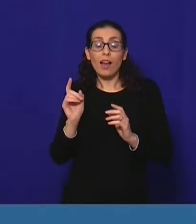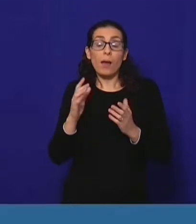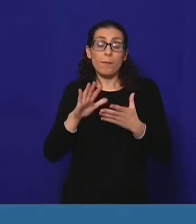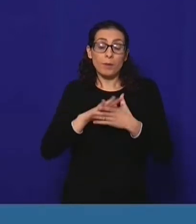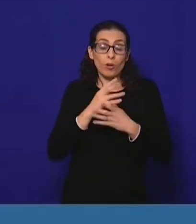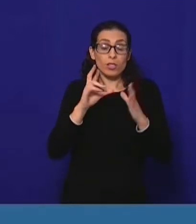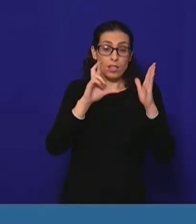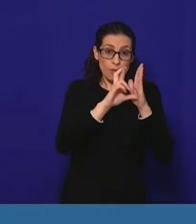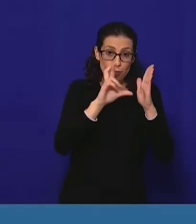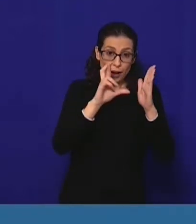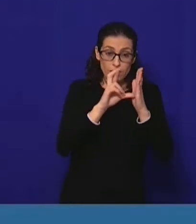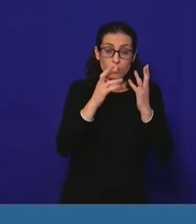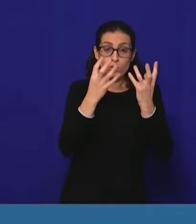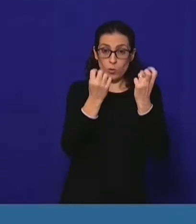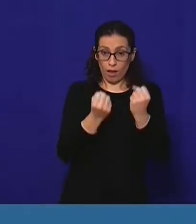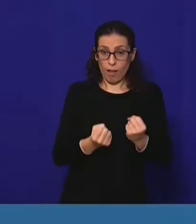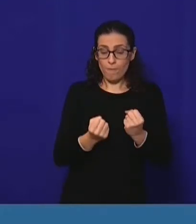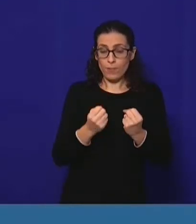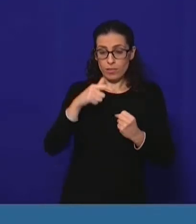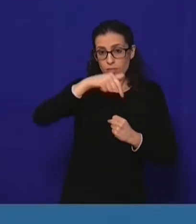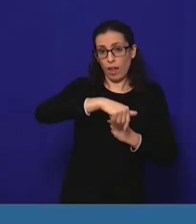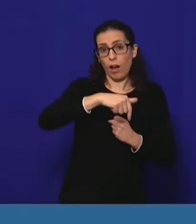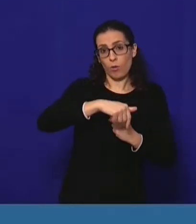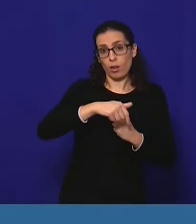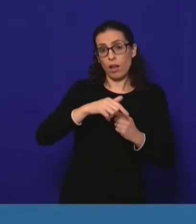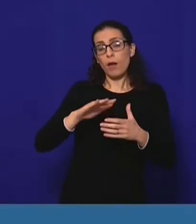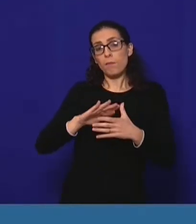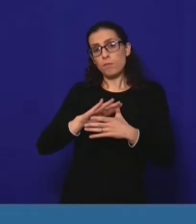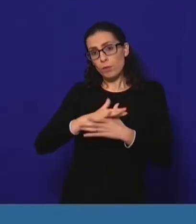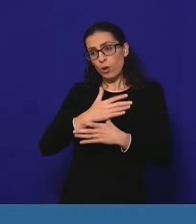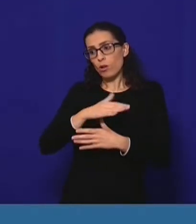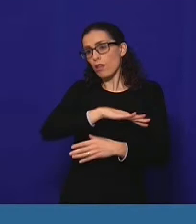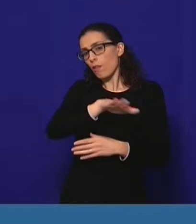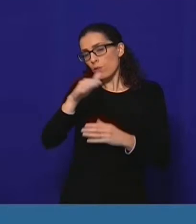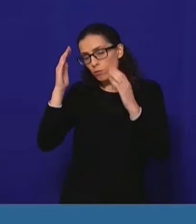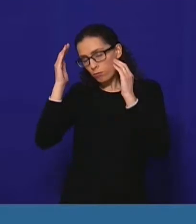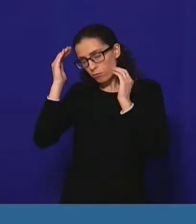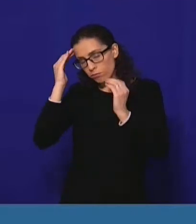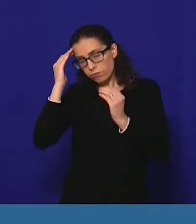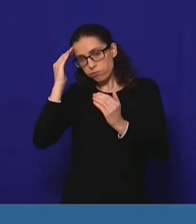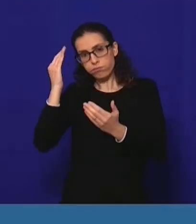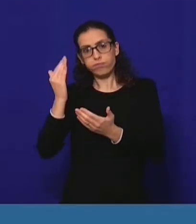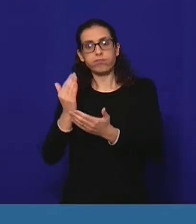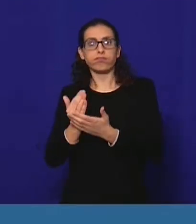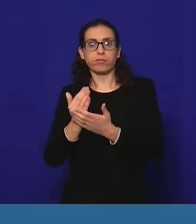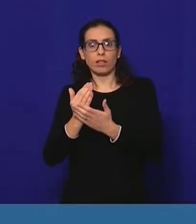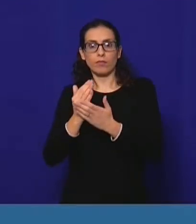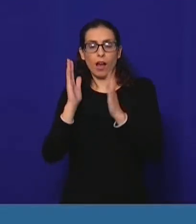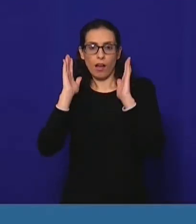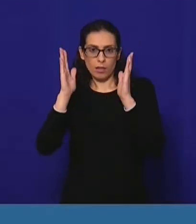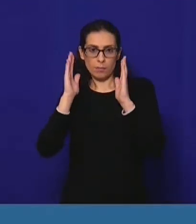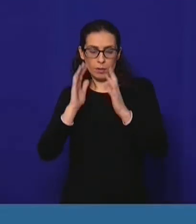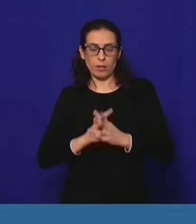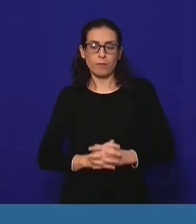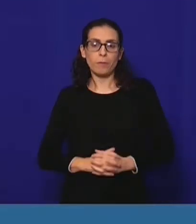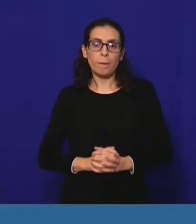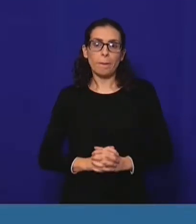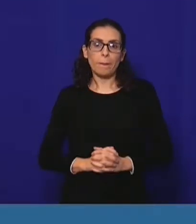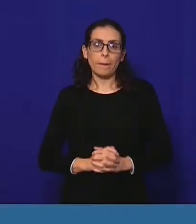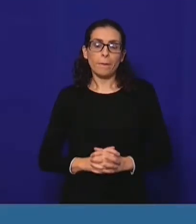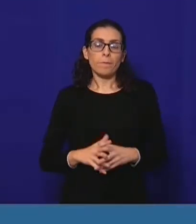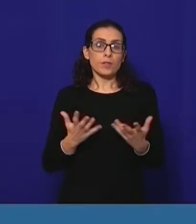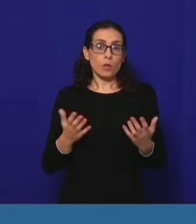that are in place, the result of the precautions which are being taken by the general public. So, as we all